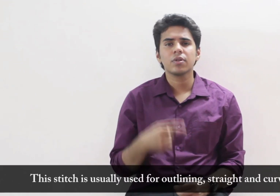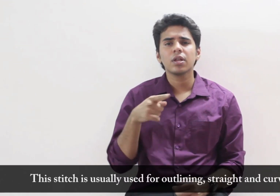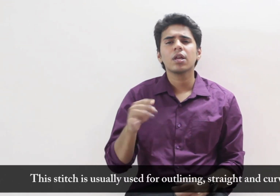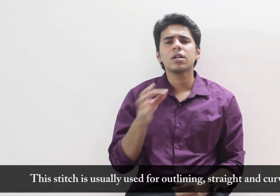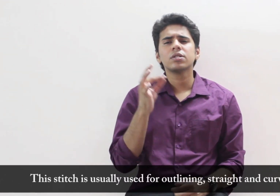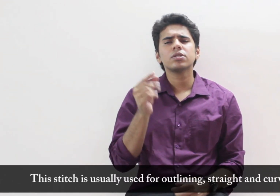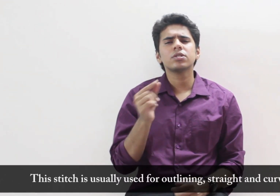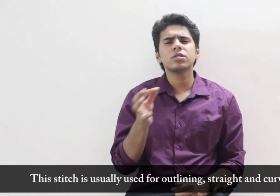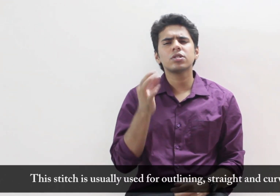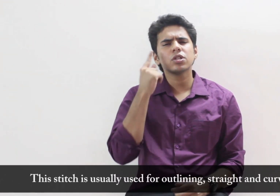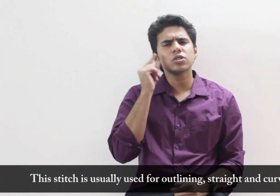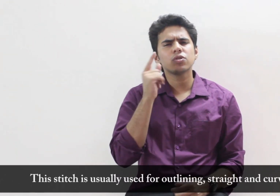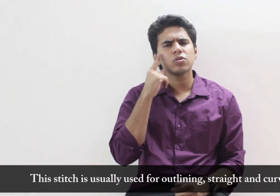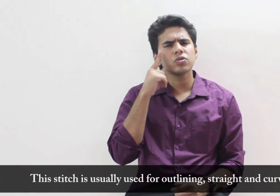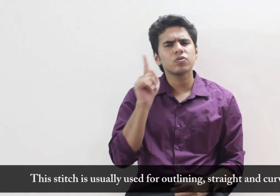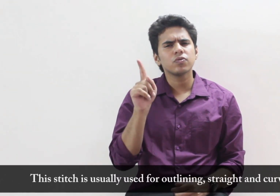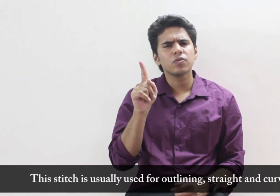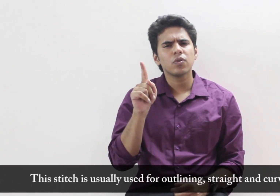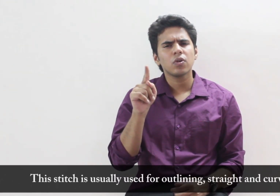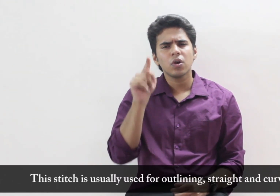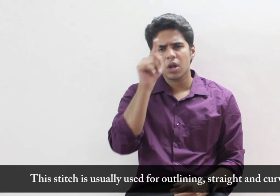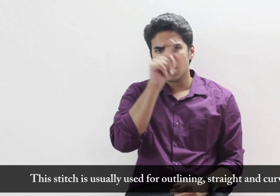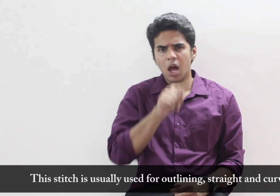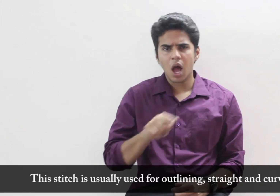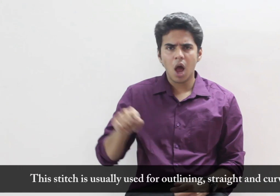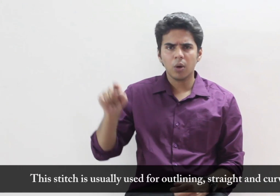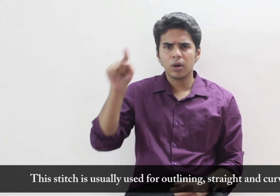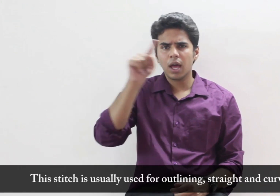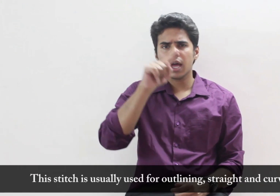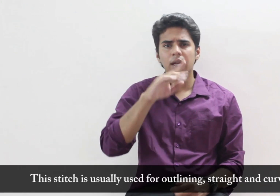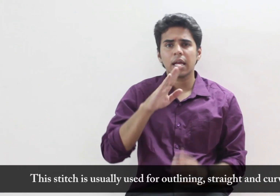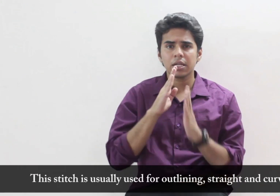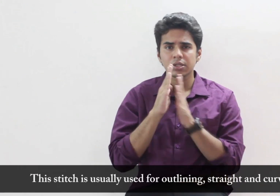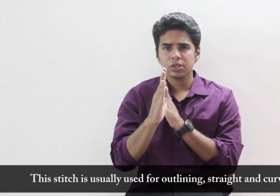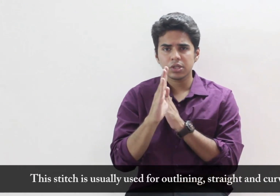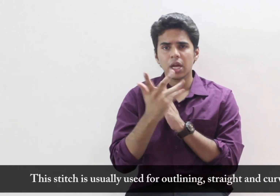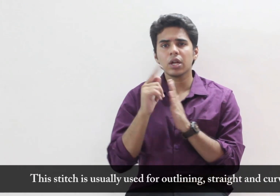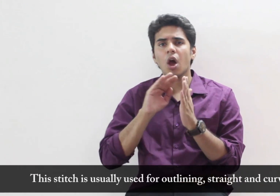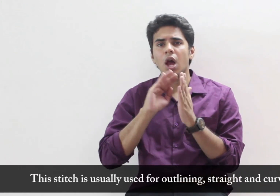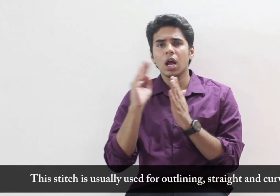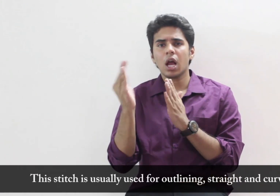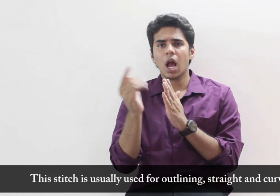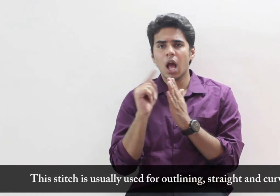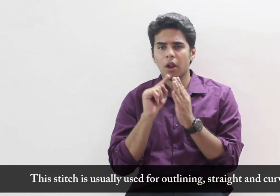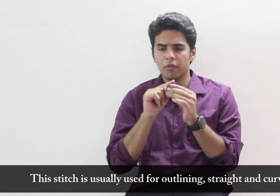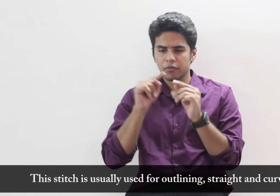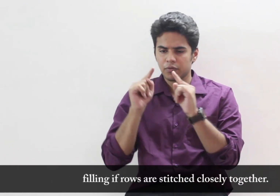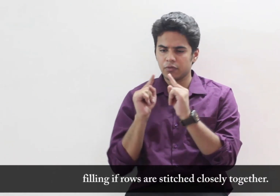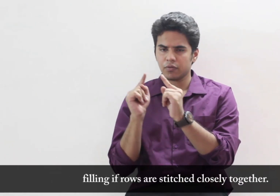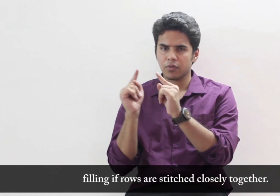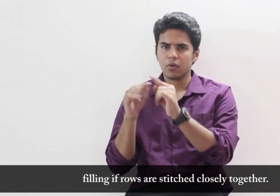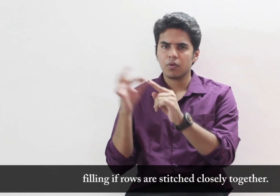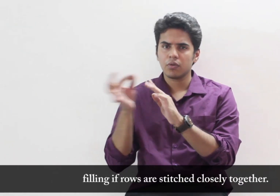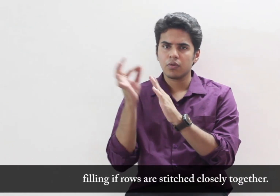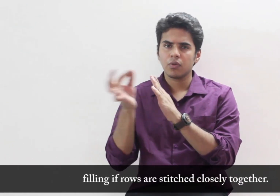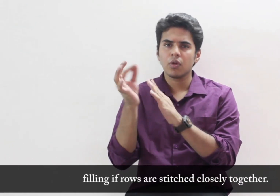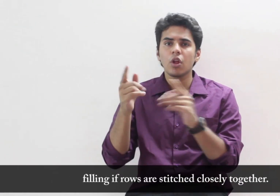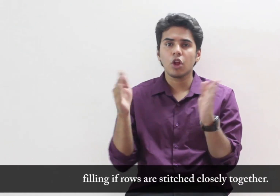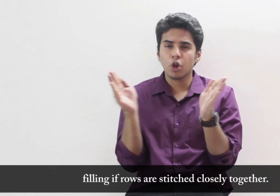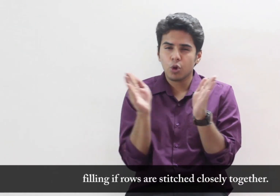This stitch is usually used for outlining straight and curved lines. Filling if rows are